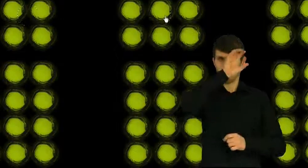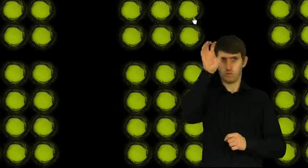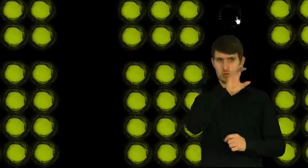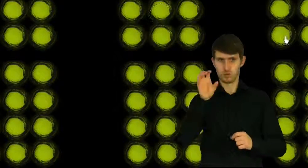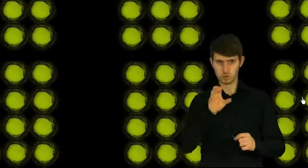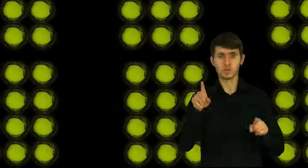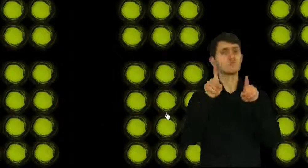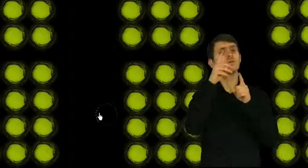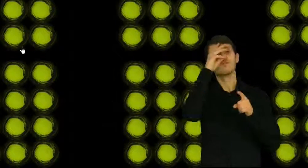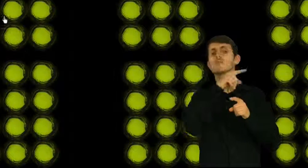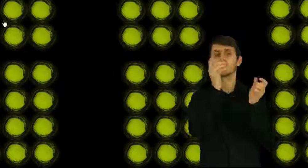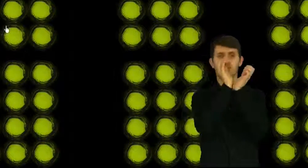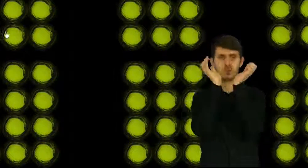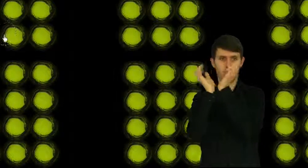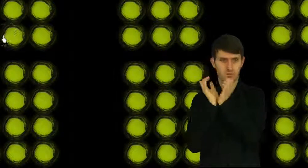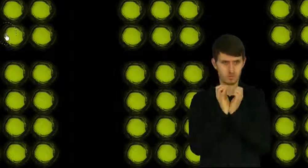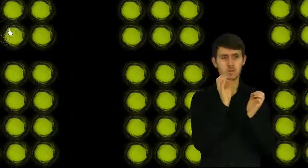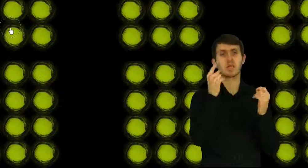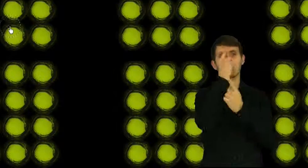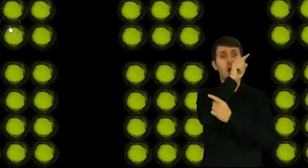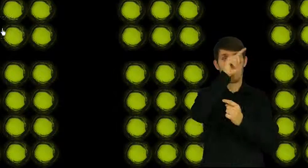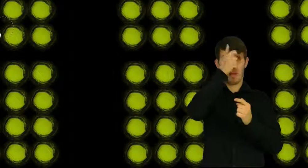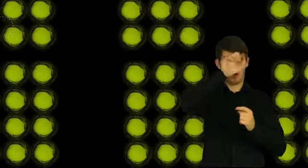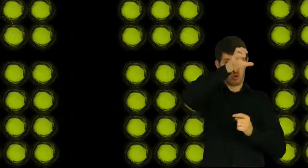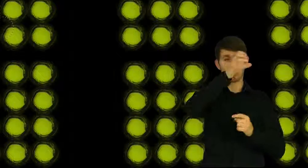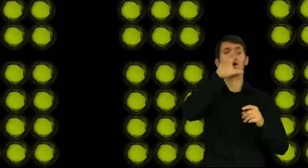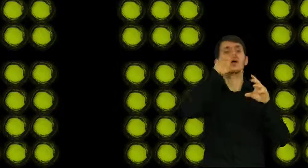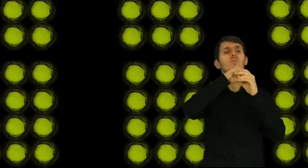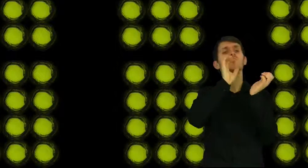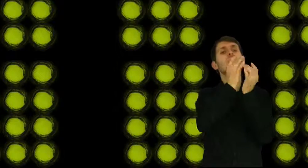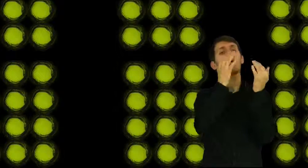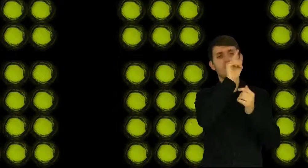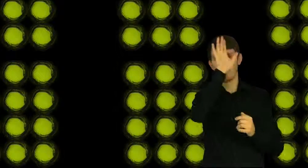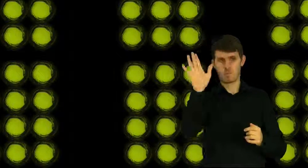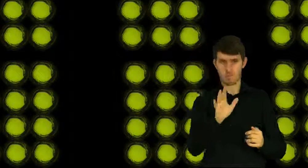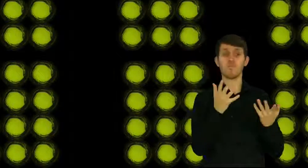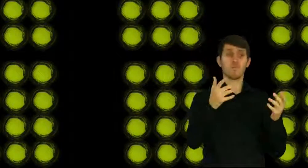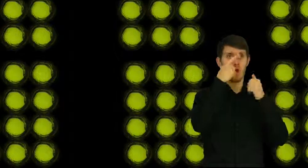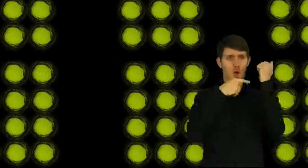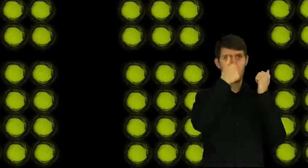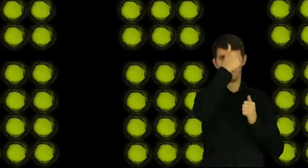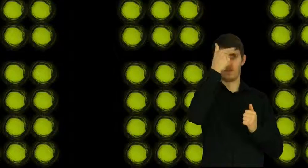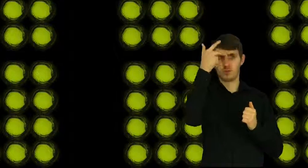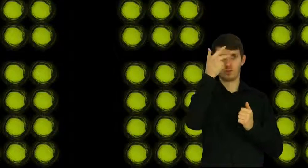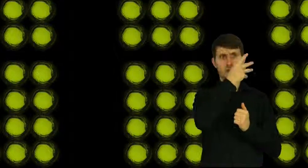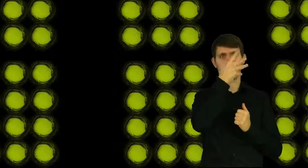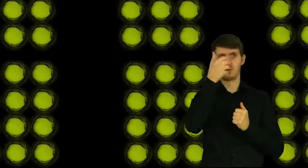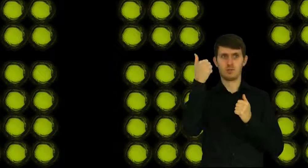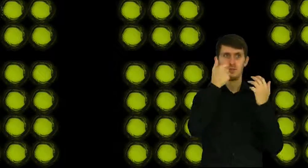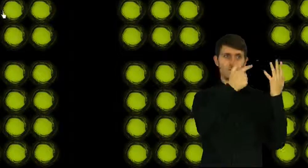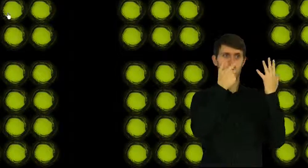So I have several groups of these ball-looking things. And let's think about how many balls are in each group. We have 1, 2, 3, 4, 5,